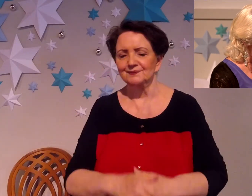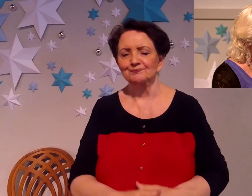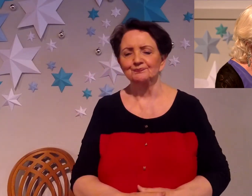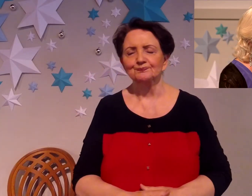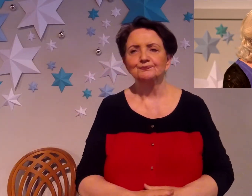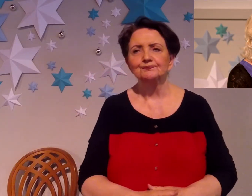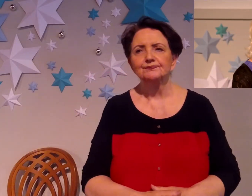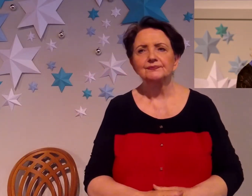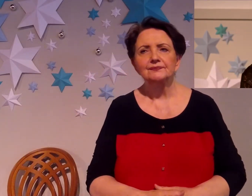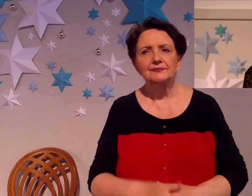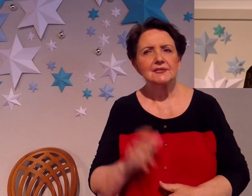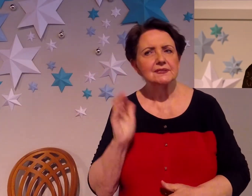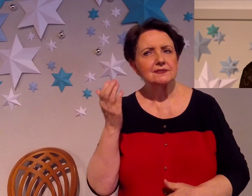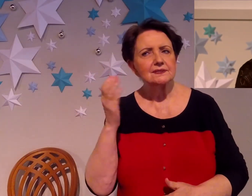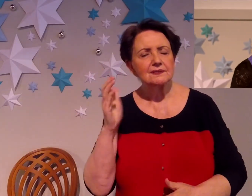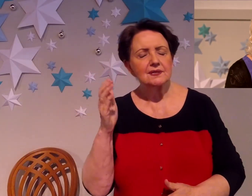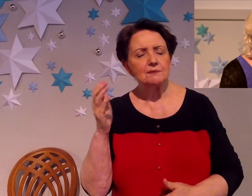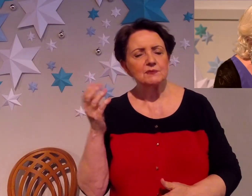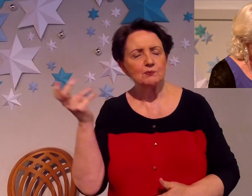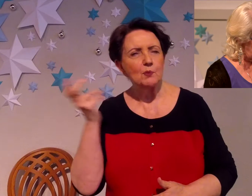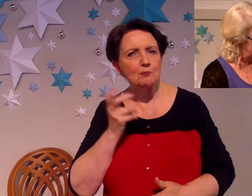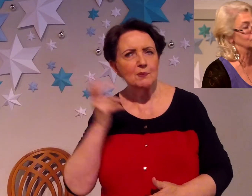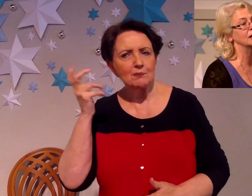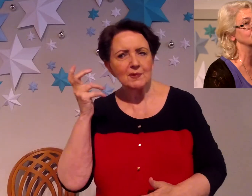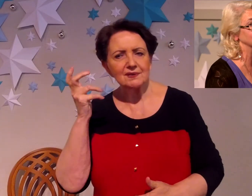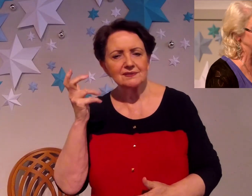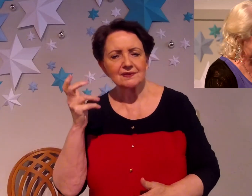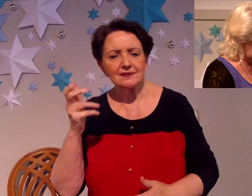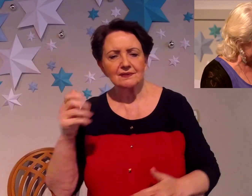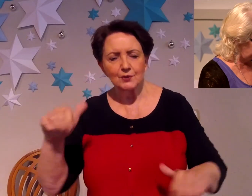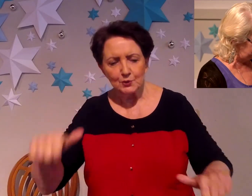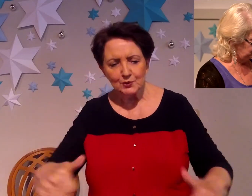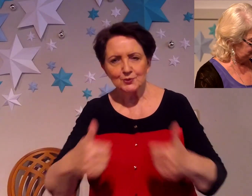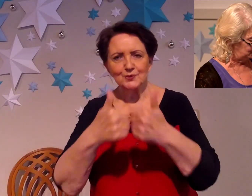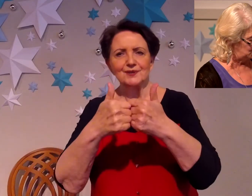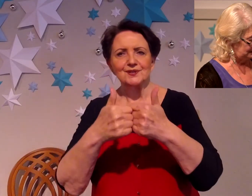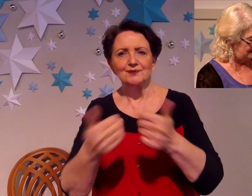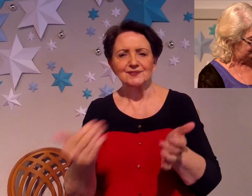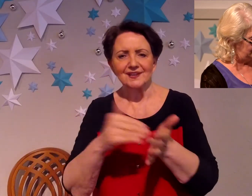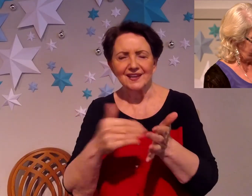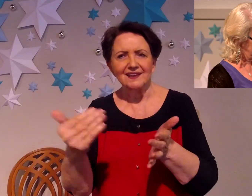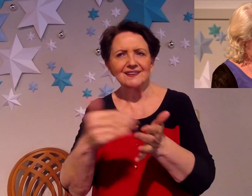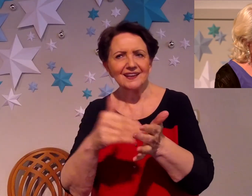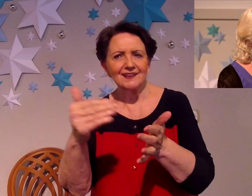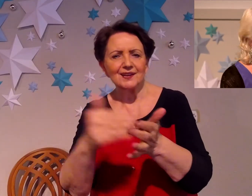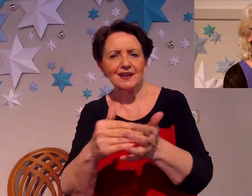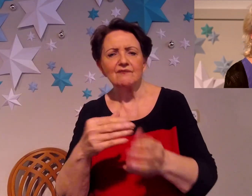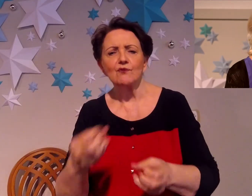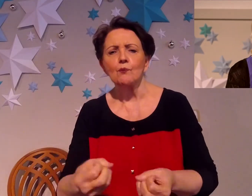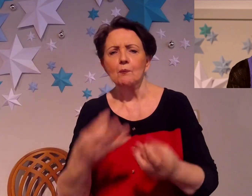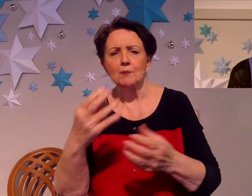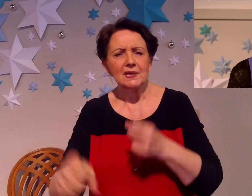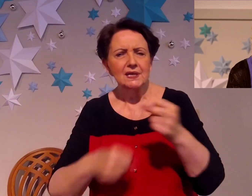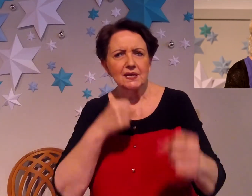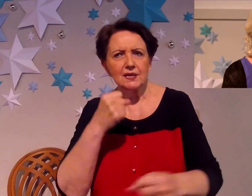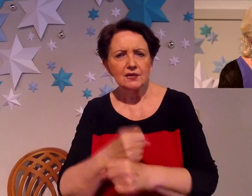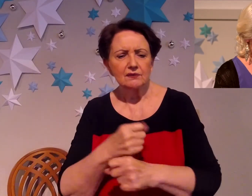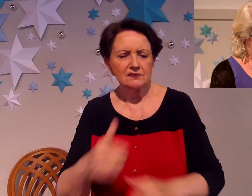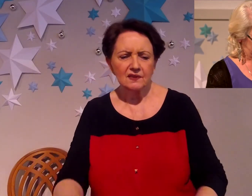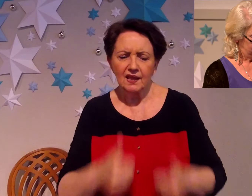seemed remarkable to me that such a toast could be offered for generations by a people for whom life had not been